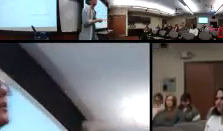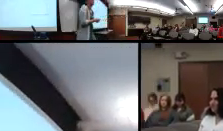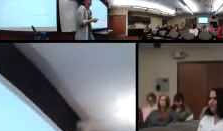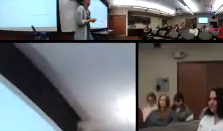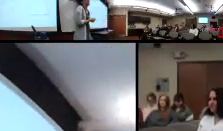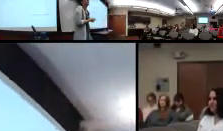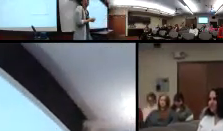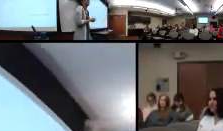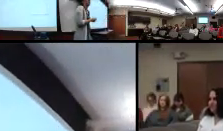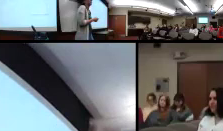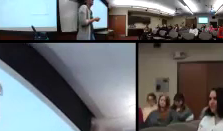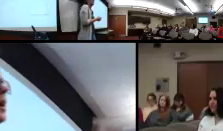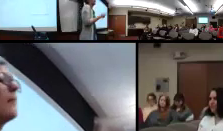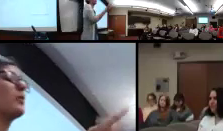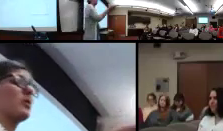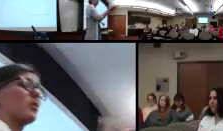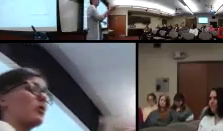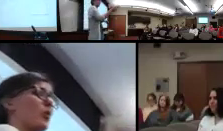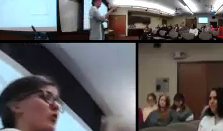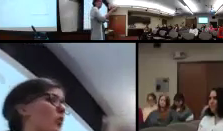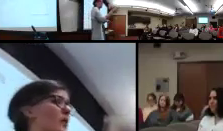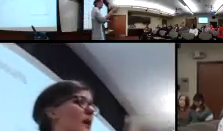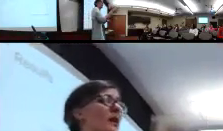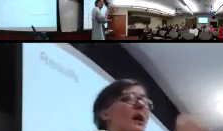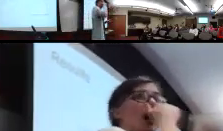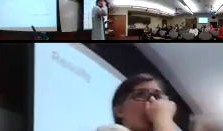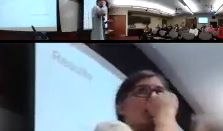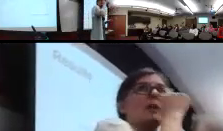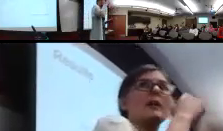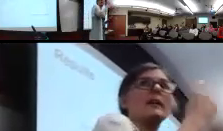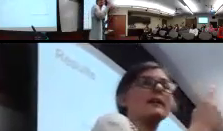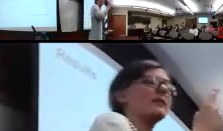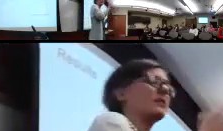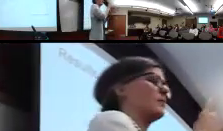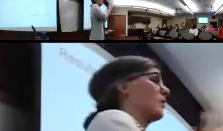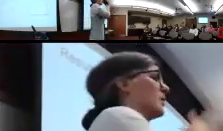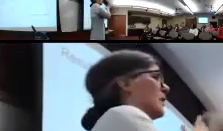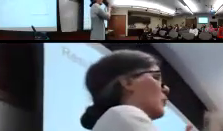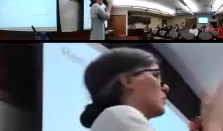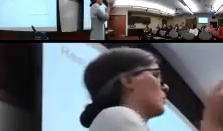you, that all of these things may contribute. Because there's also work showing that